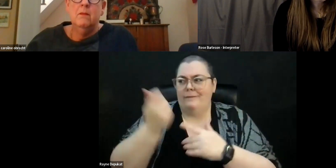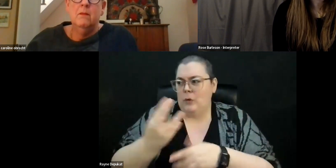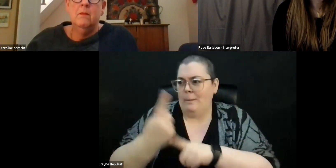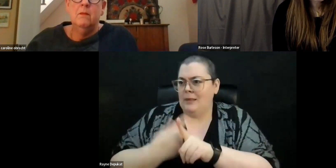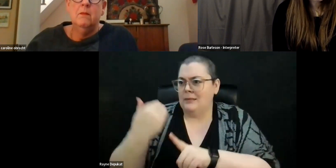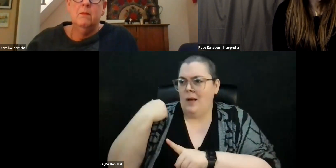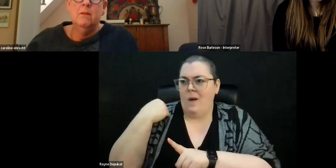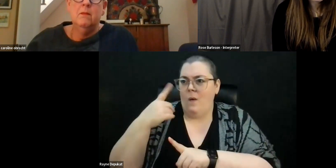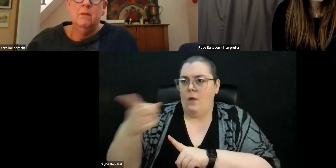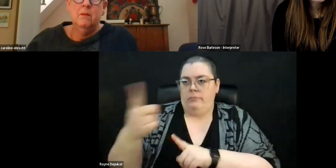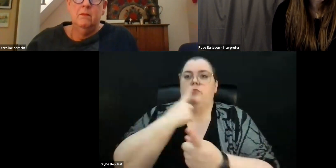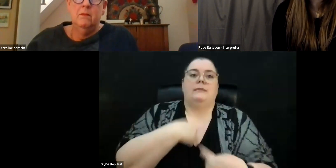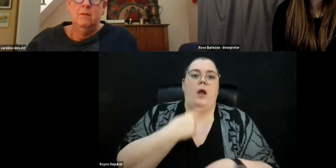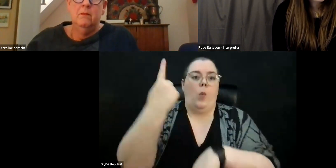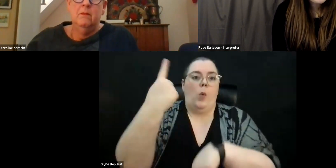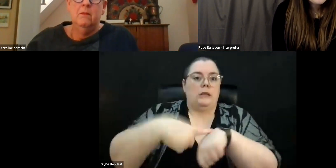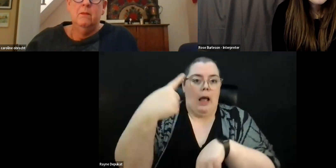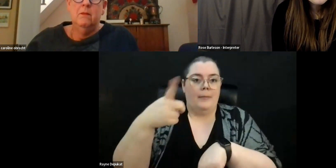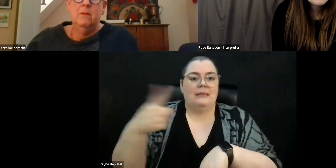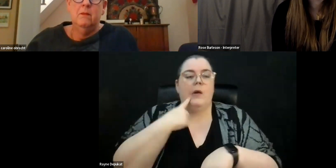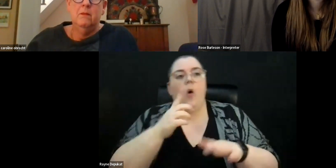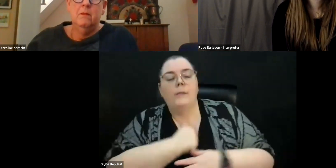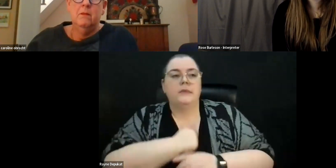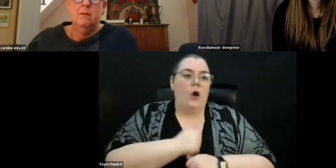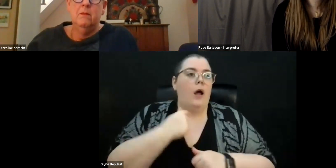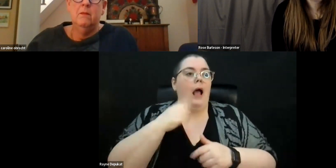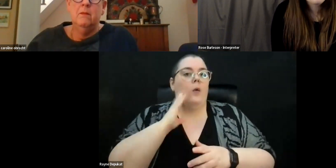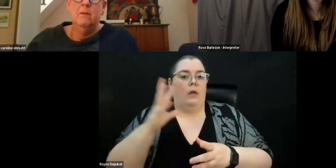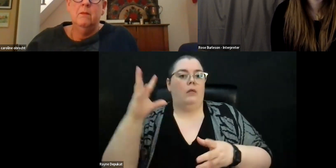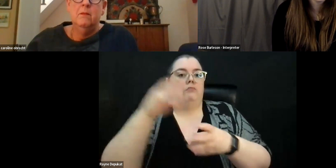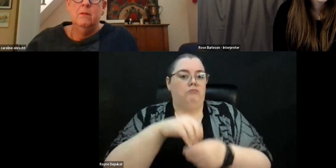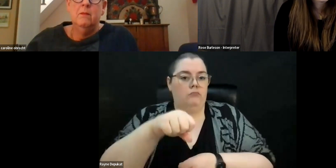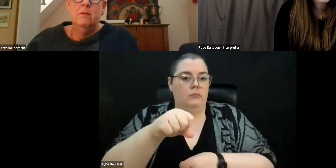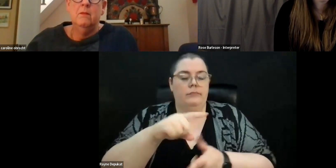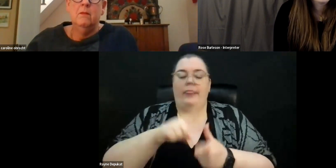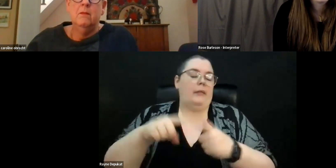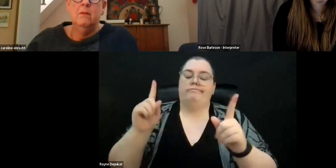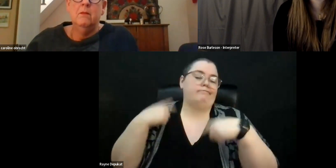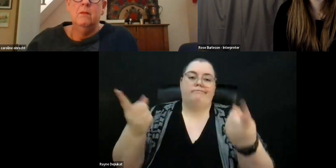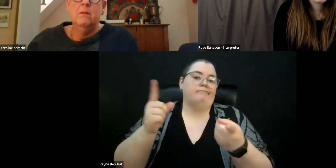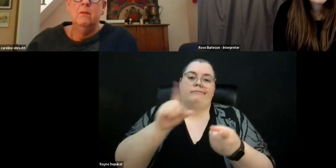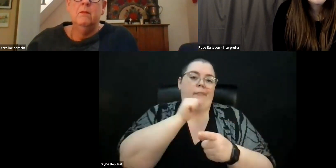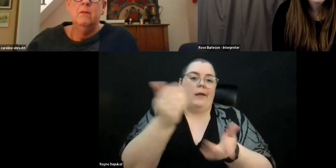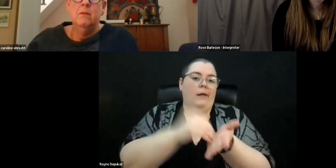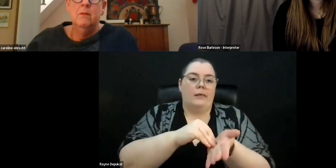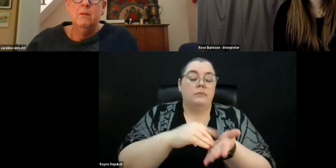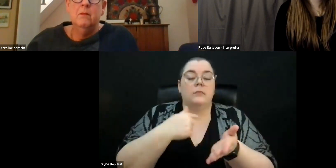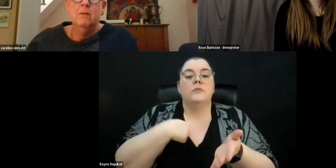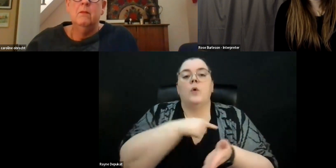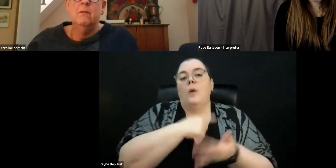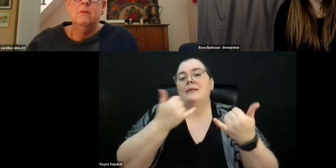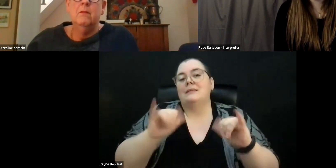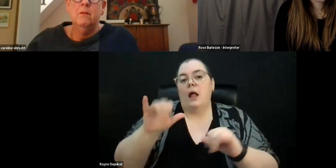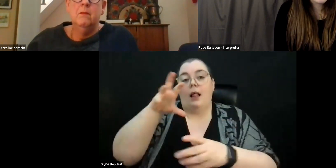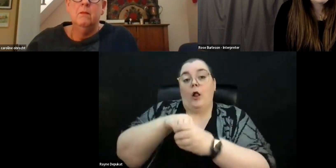then finally, it was several months ago, they responded to me one time, "Oh, I'm so sorry, I will participate." And we have